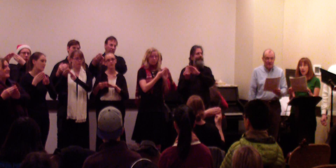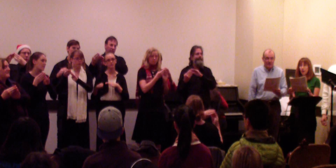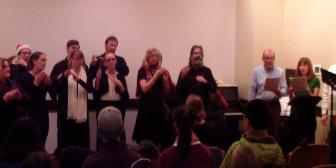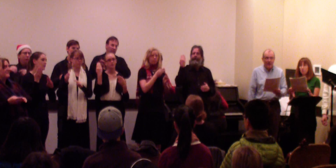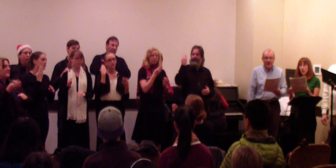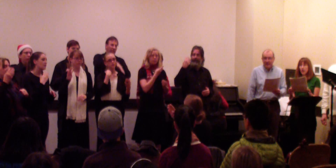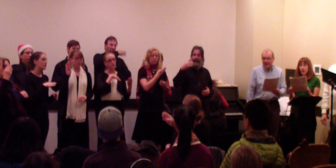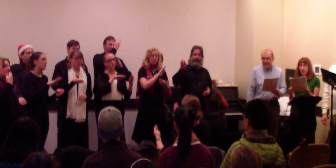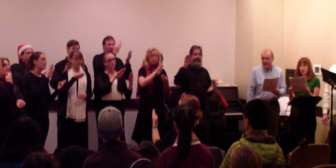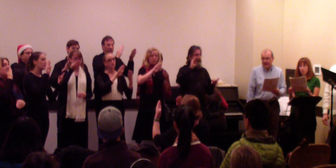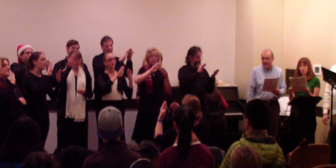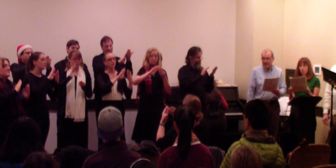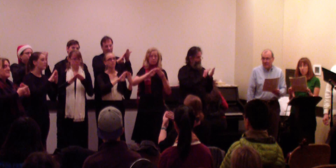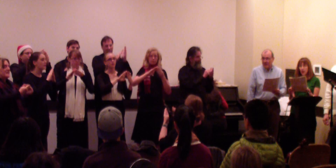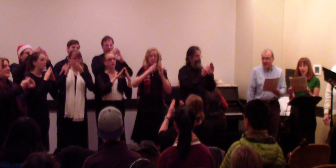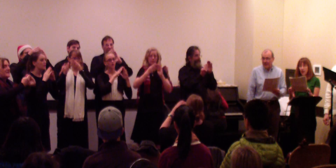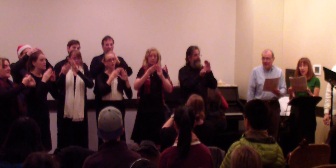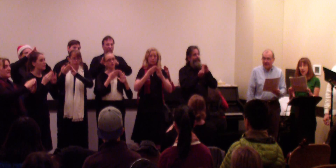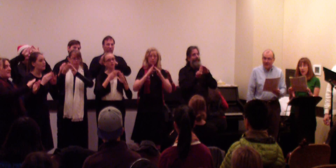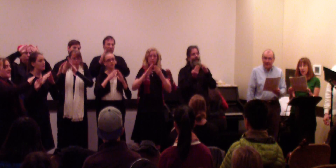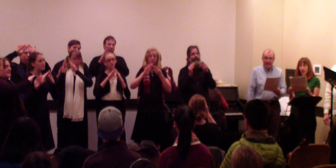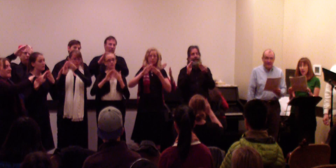Bethlehem. In